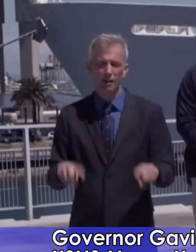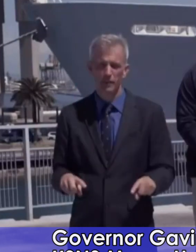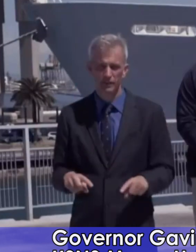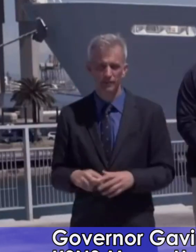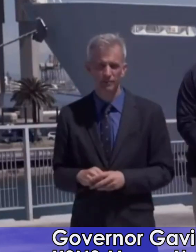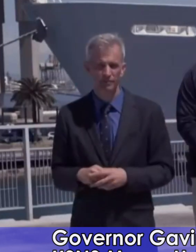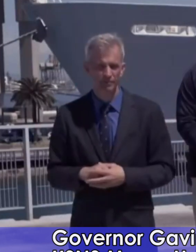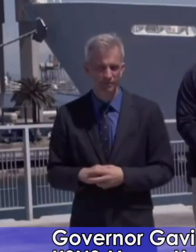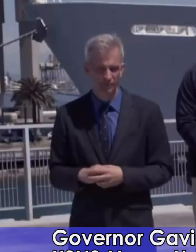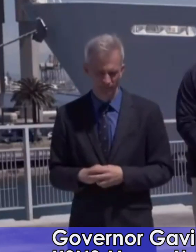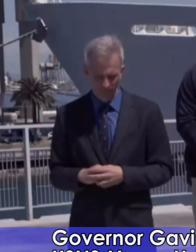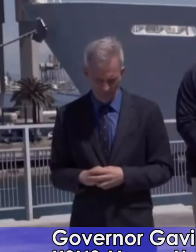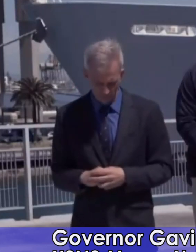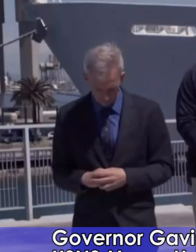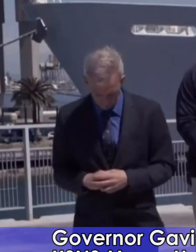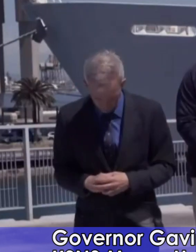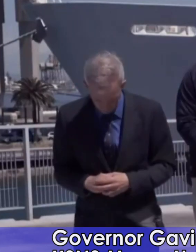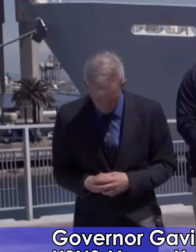Over 2,000.